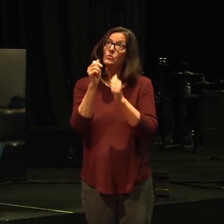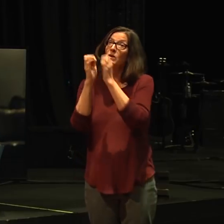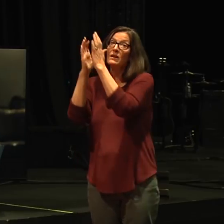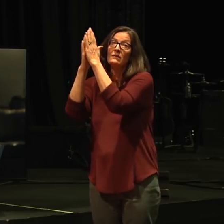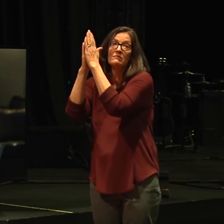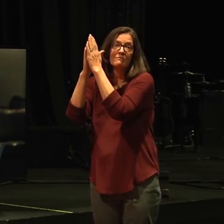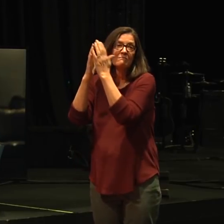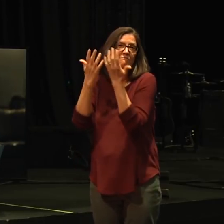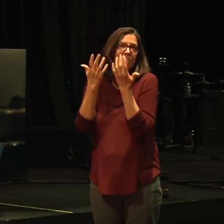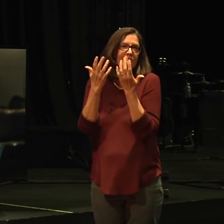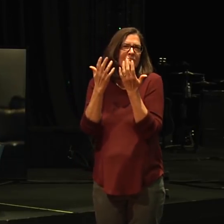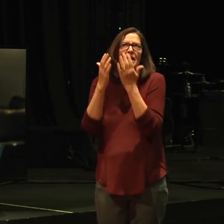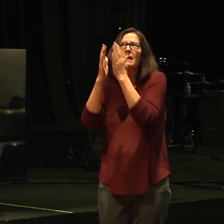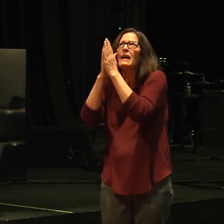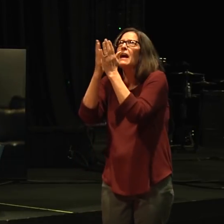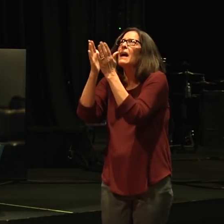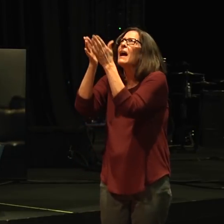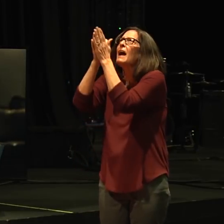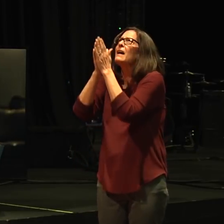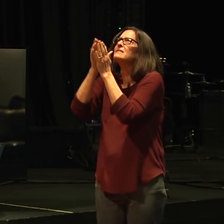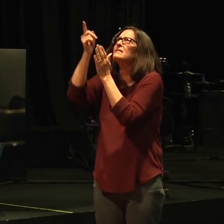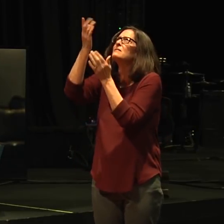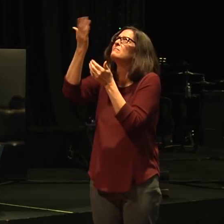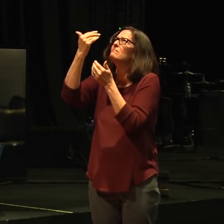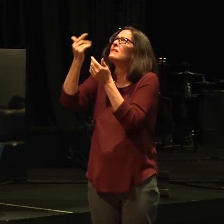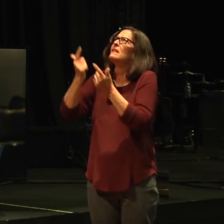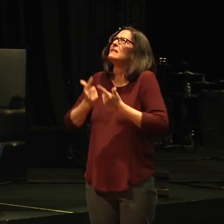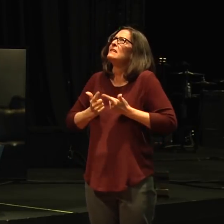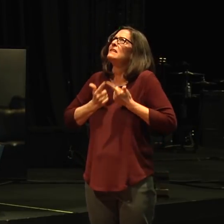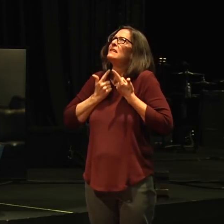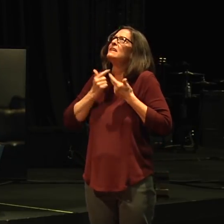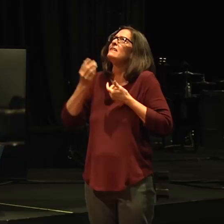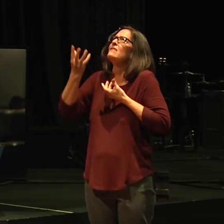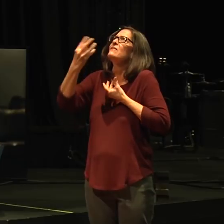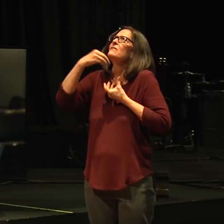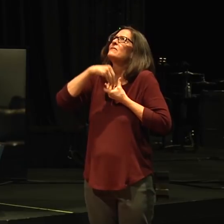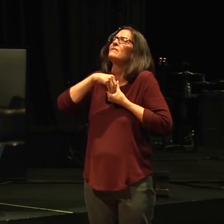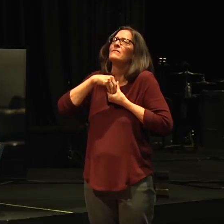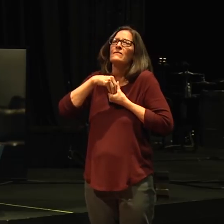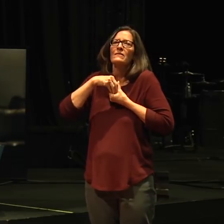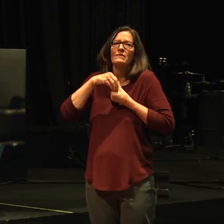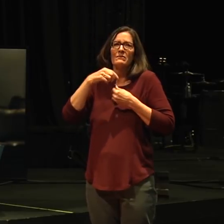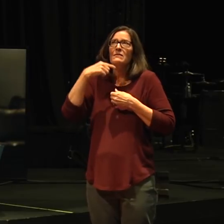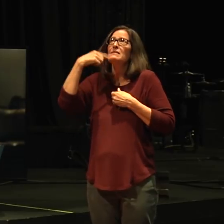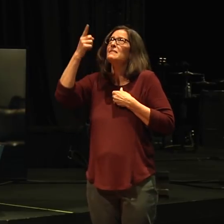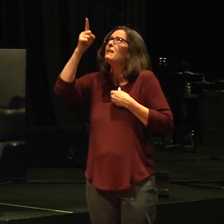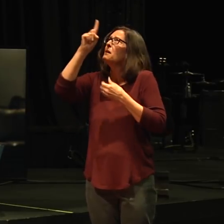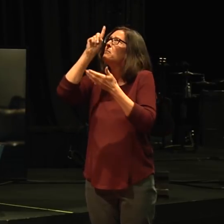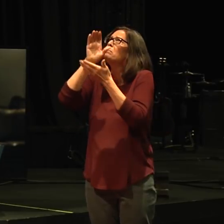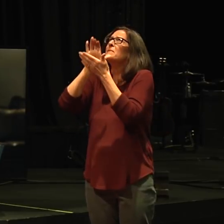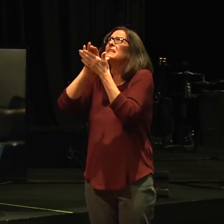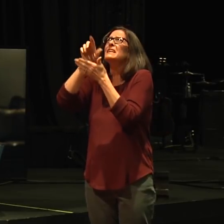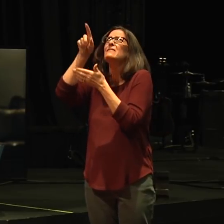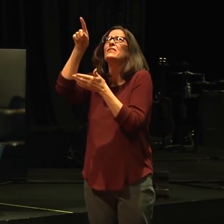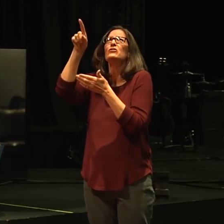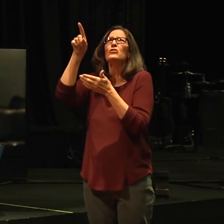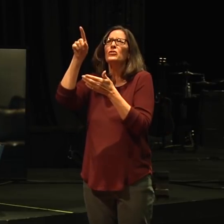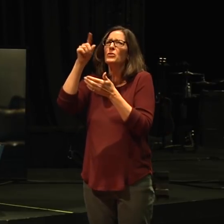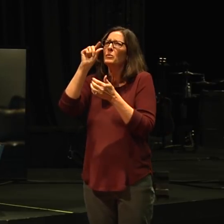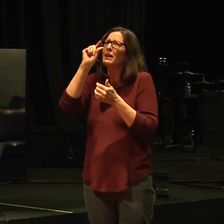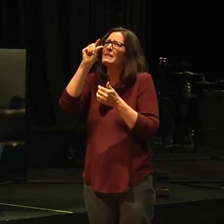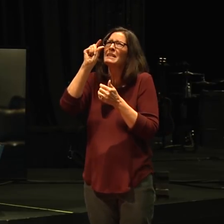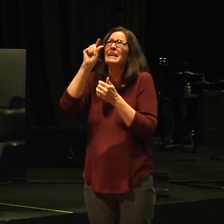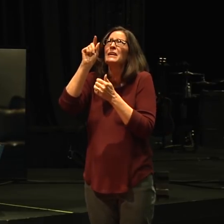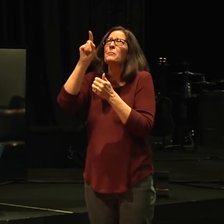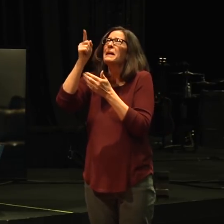you. Ask him to come and live in you. Tell him that you believe in him, even if it's just a little bit. Ask him